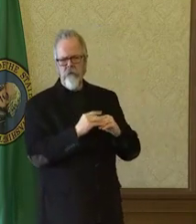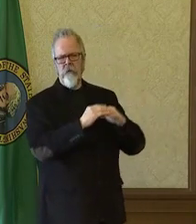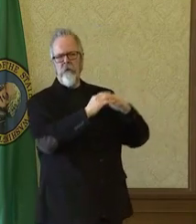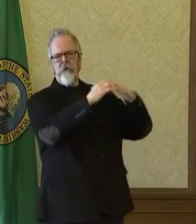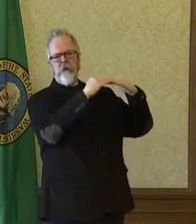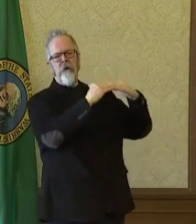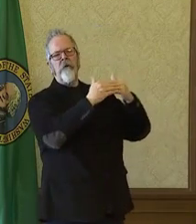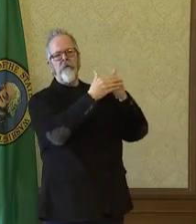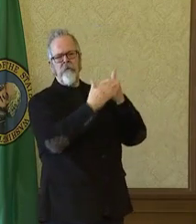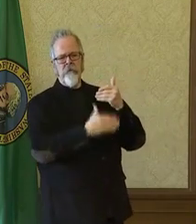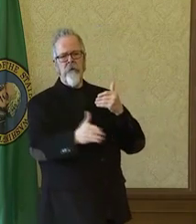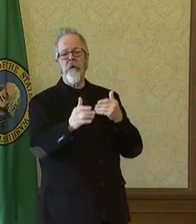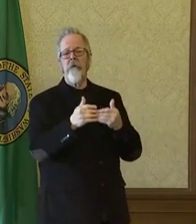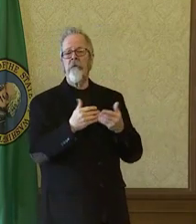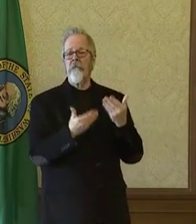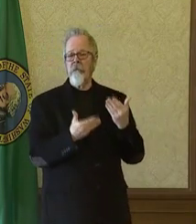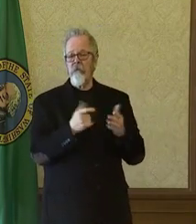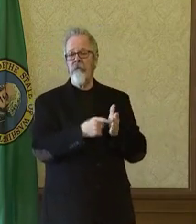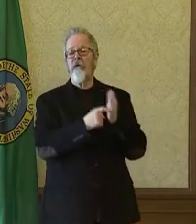with Kara.